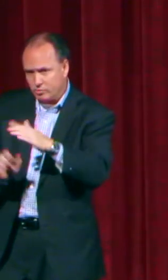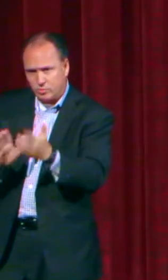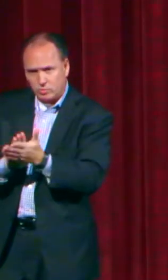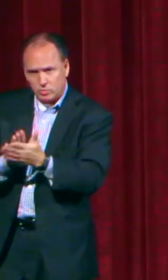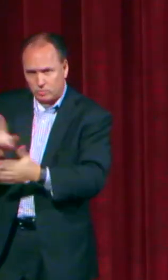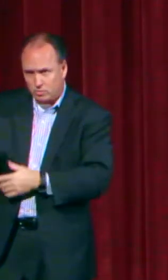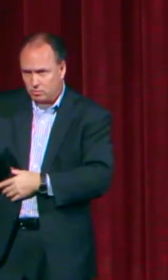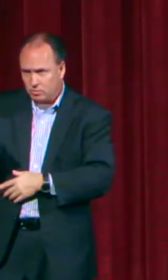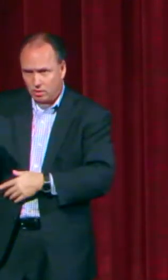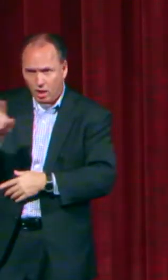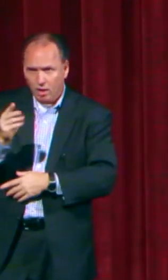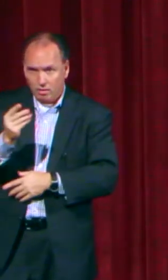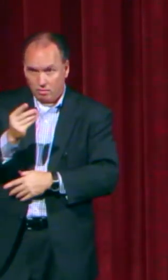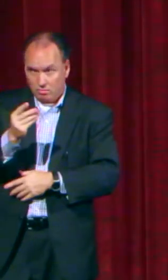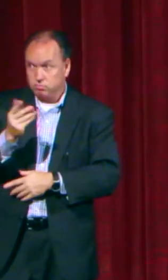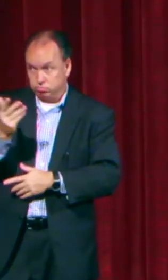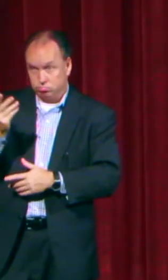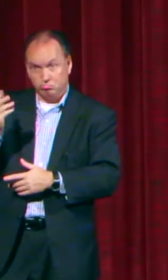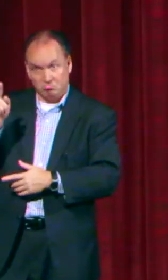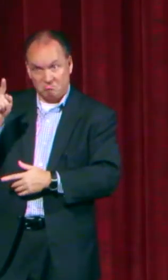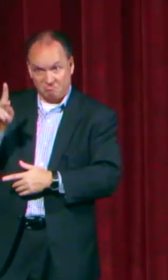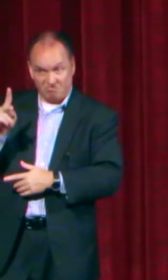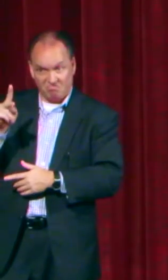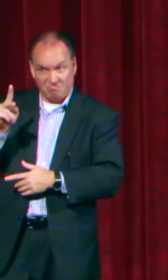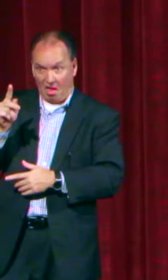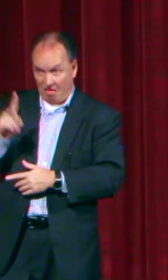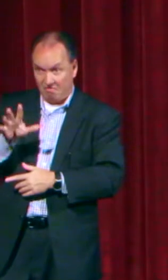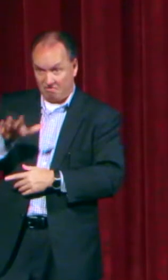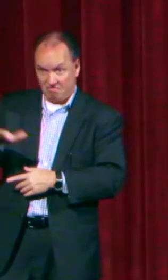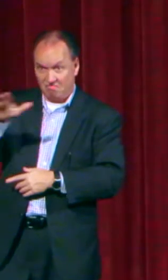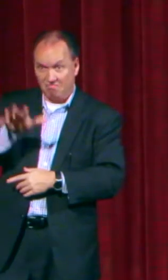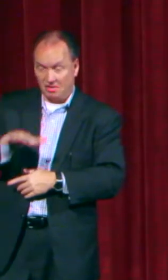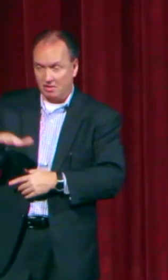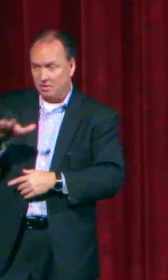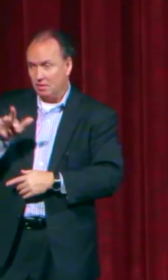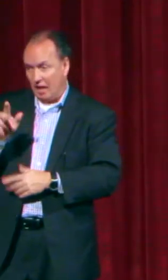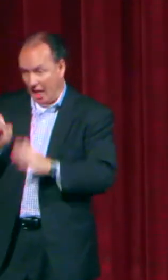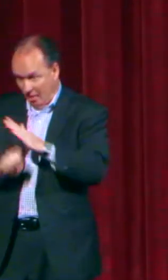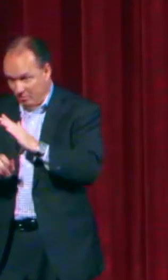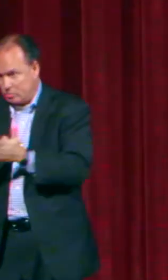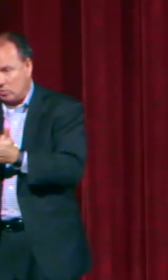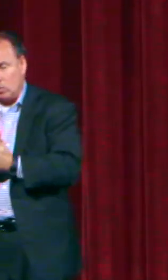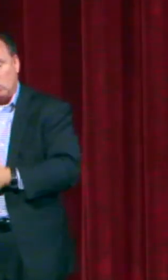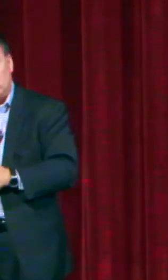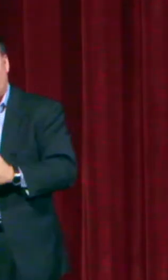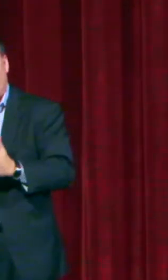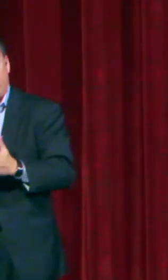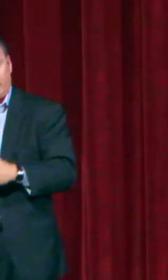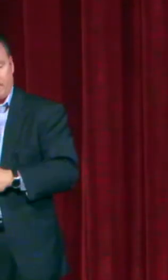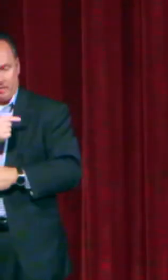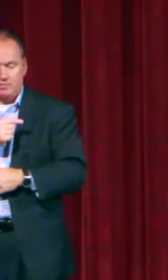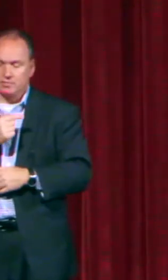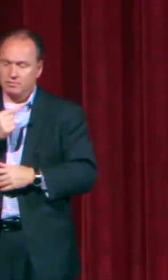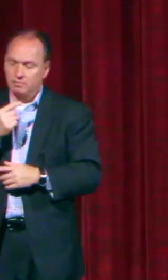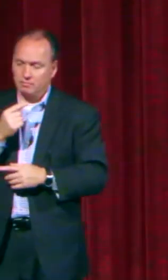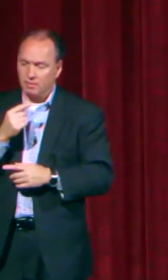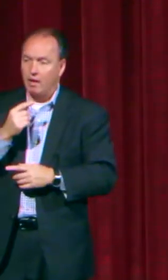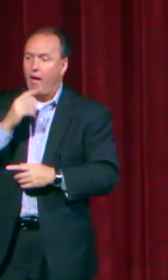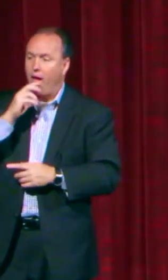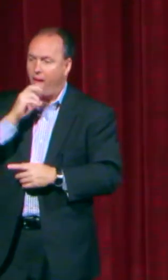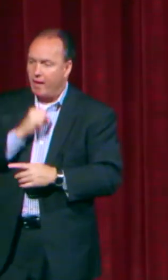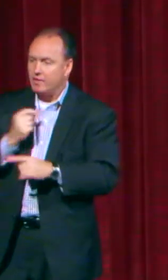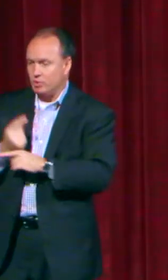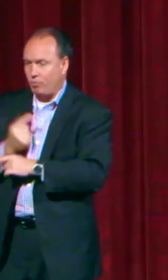students? Okay, that's a good portion of you. So I want to let you know that this is going to be age